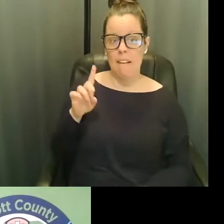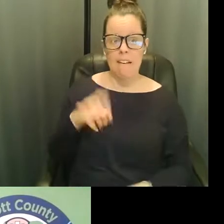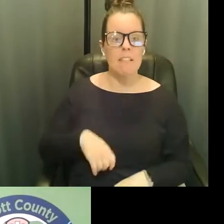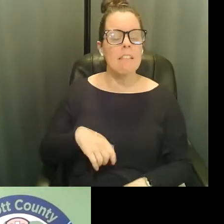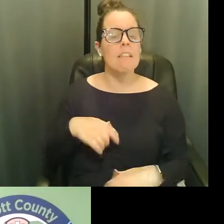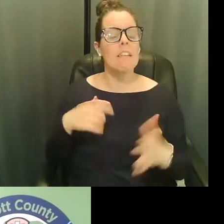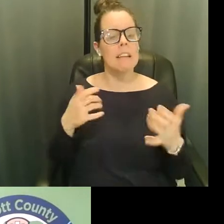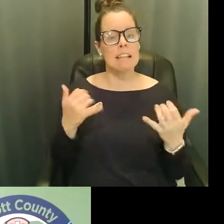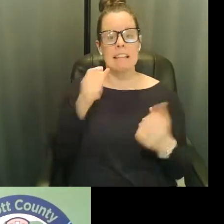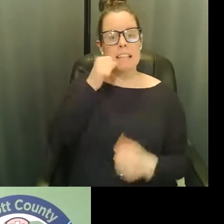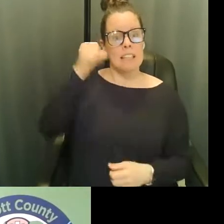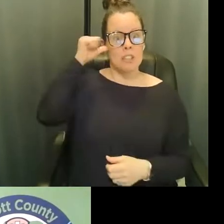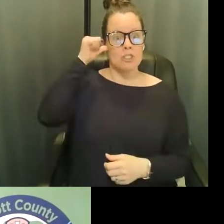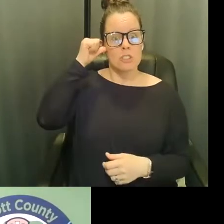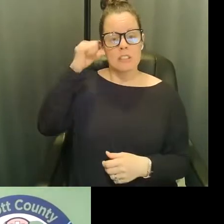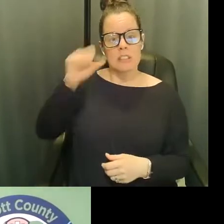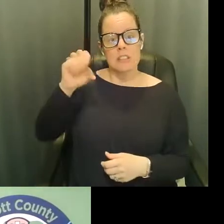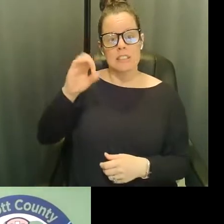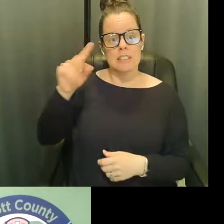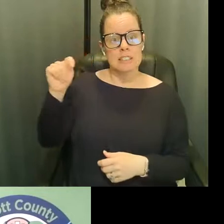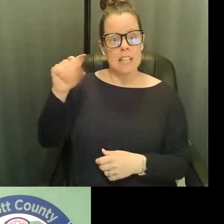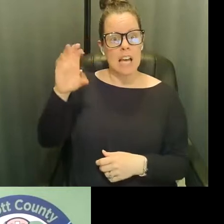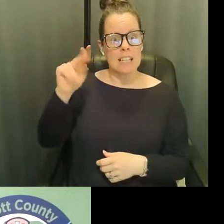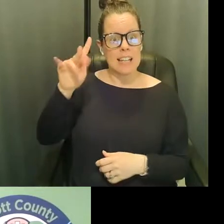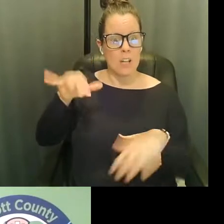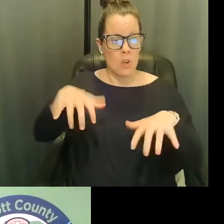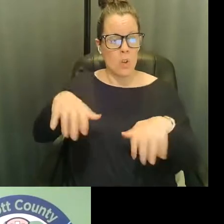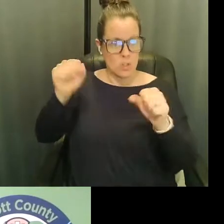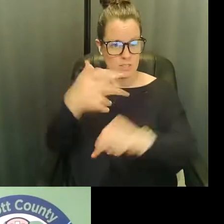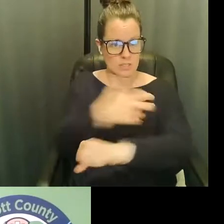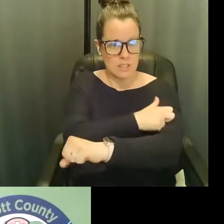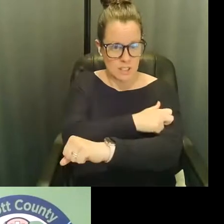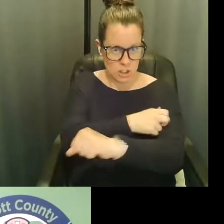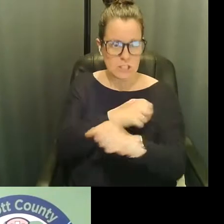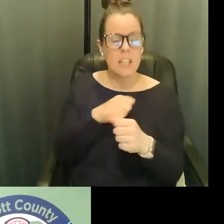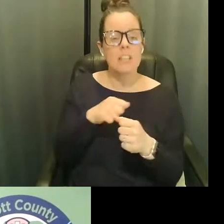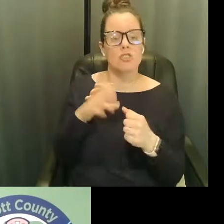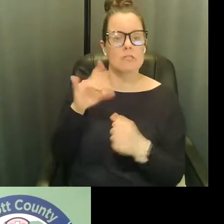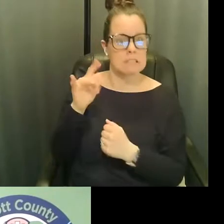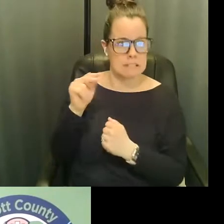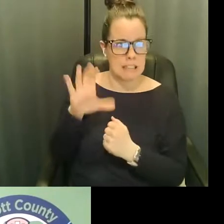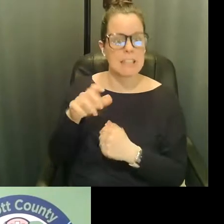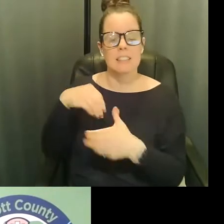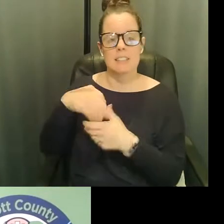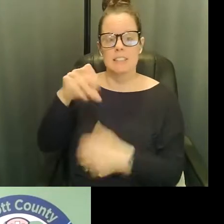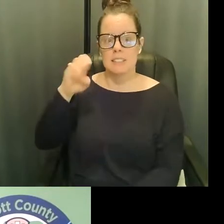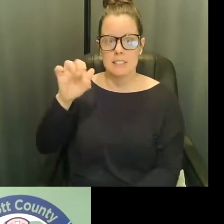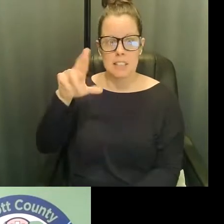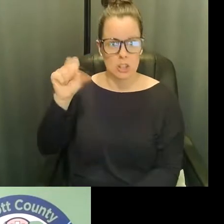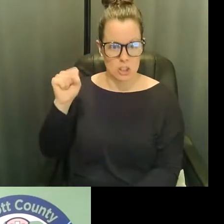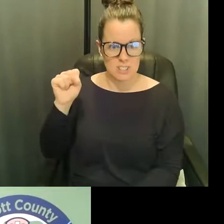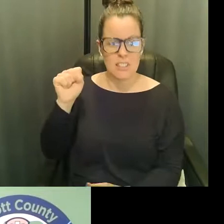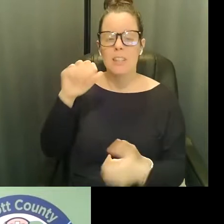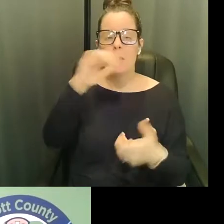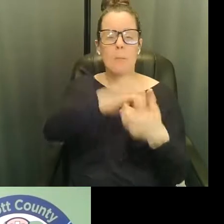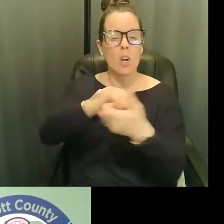Yesterday, Scott County hosted a vaccination clinic at our Sears site, and with the help of a number of community partners, we're able